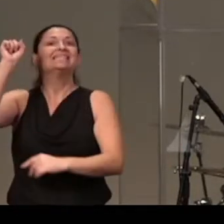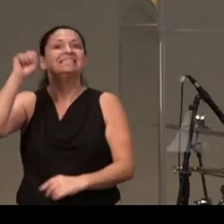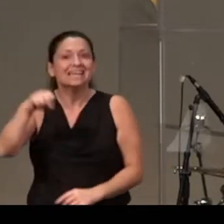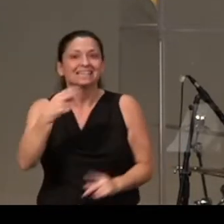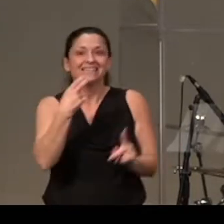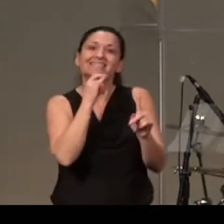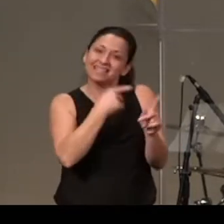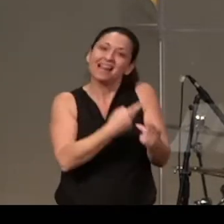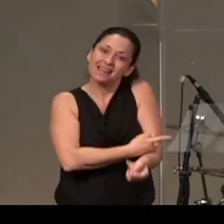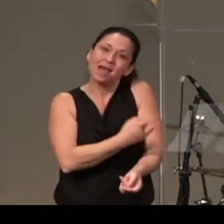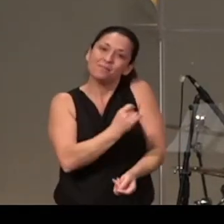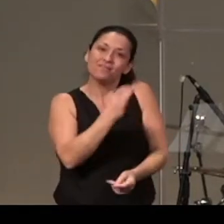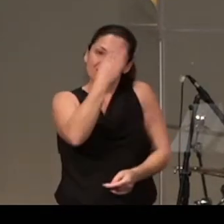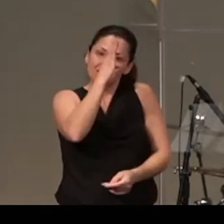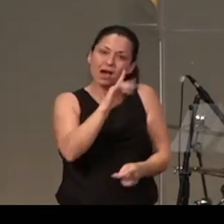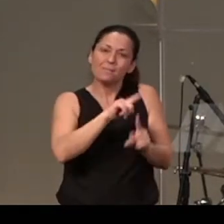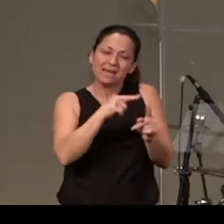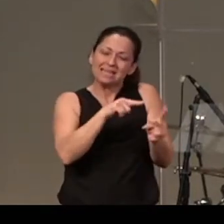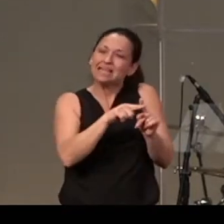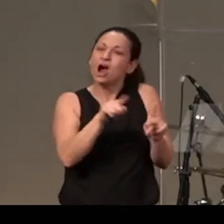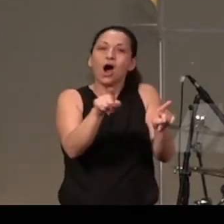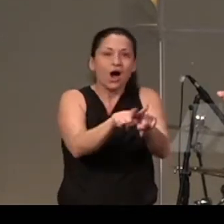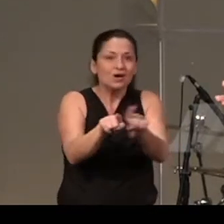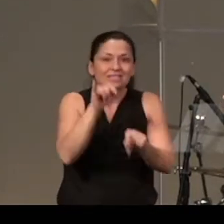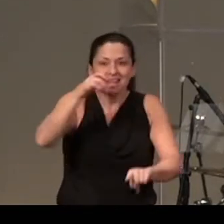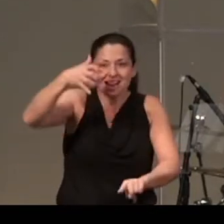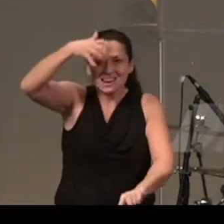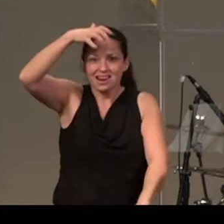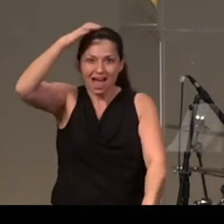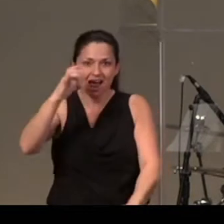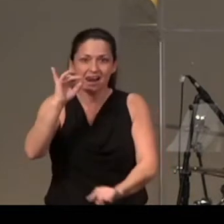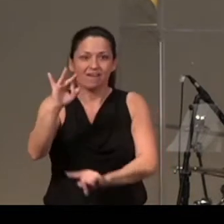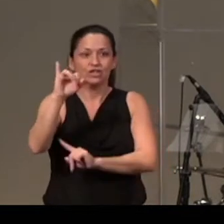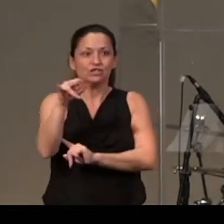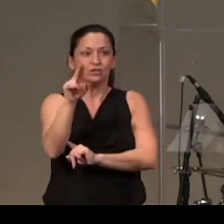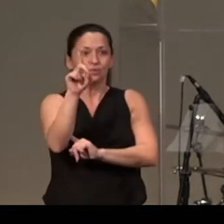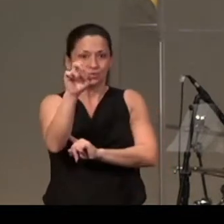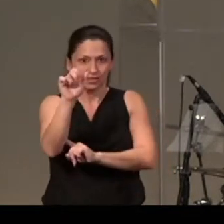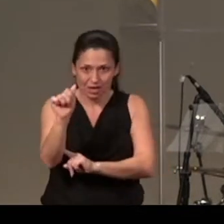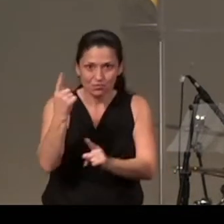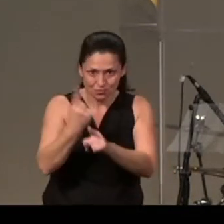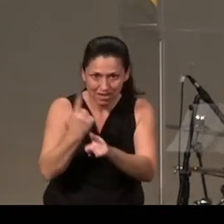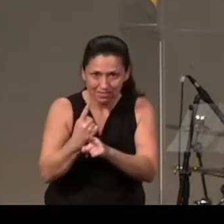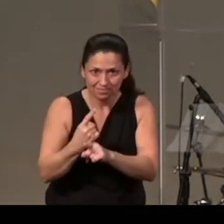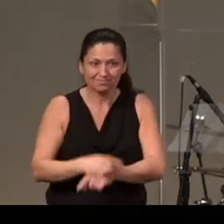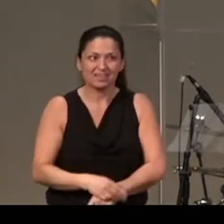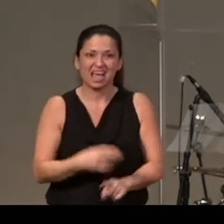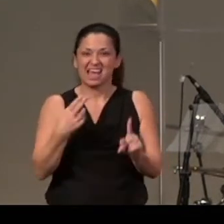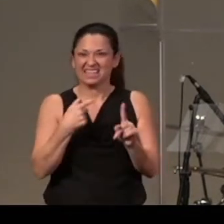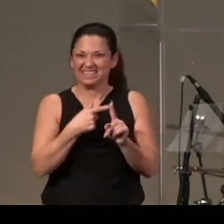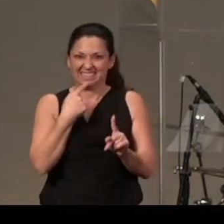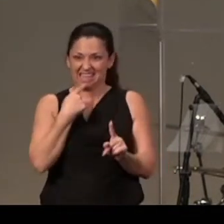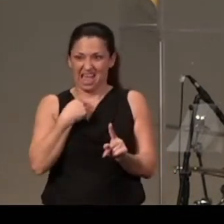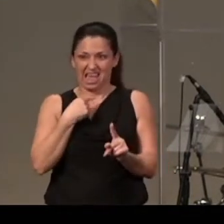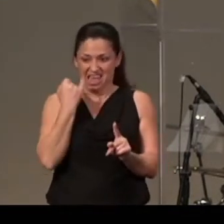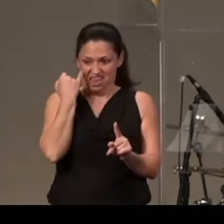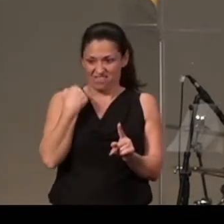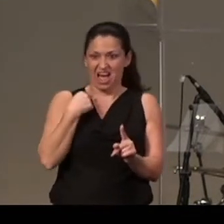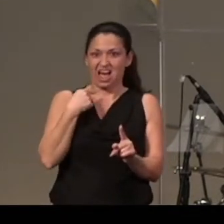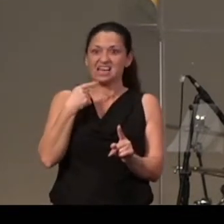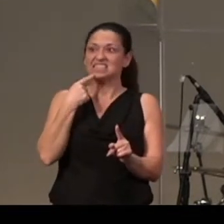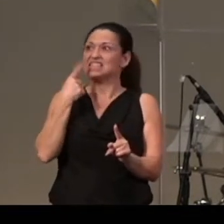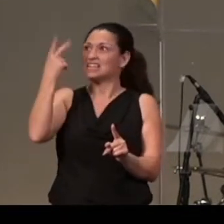the Lion of Judah, isn't he? And he says, listen, if I say I don't know God, I'd be a liar like you. But I do know him and keep his